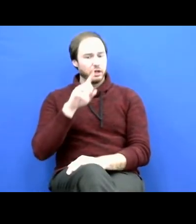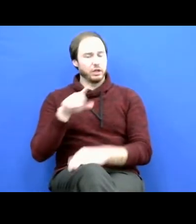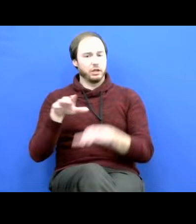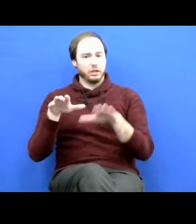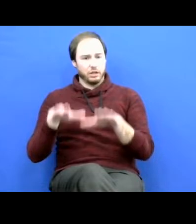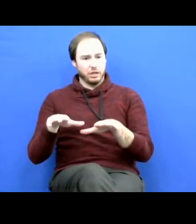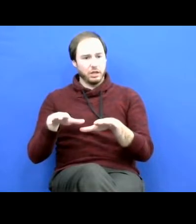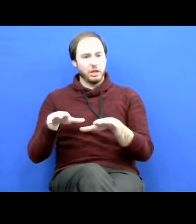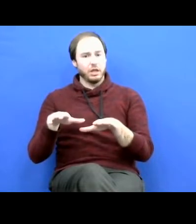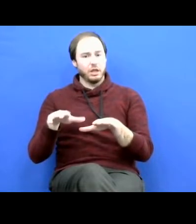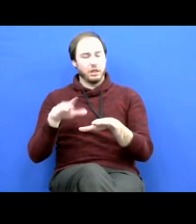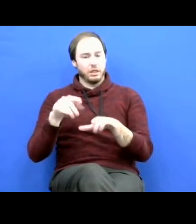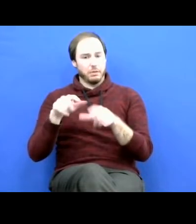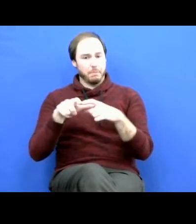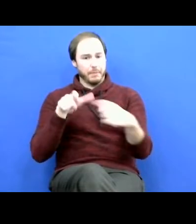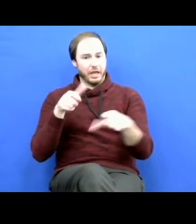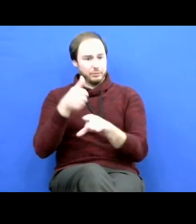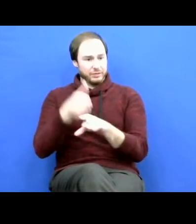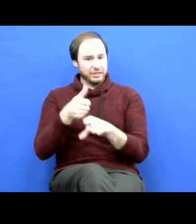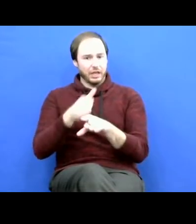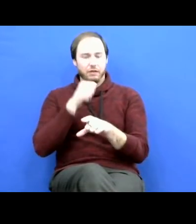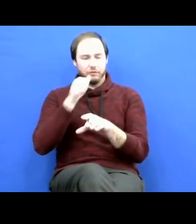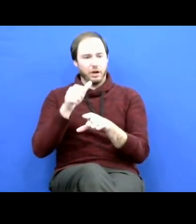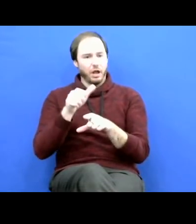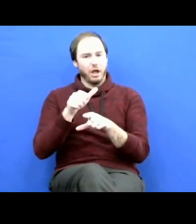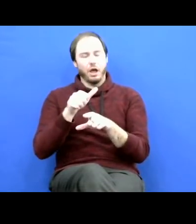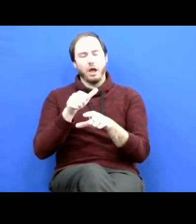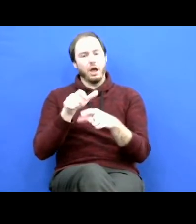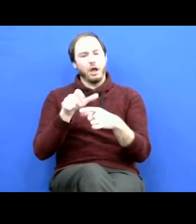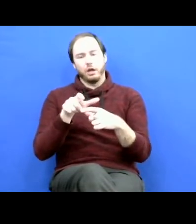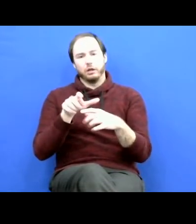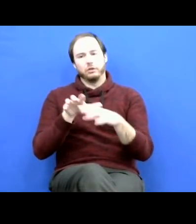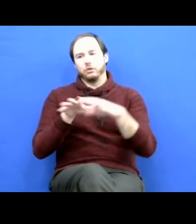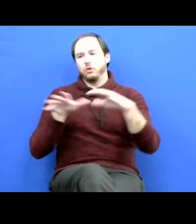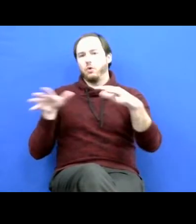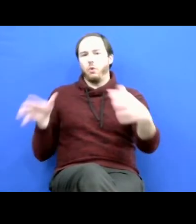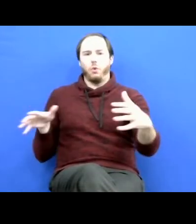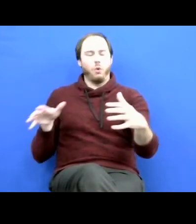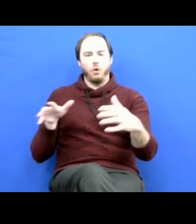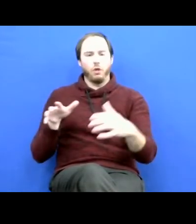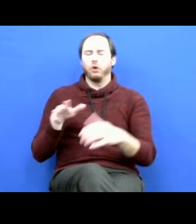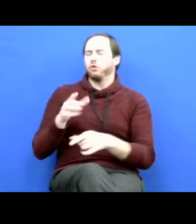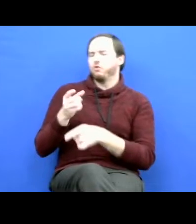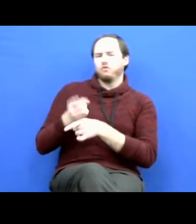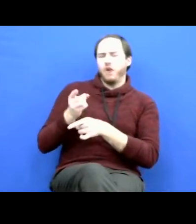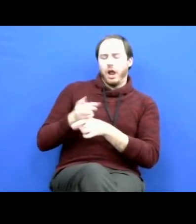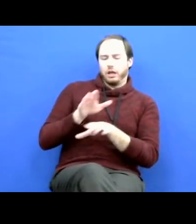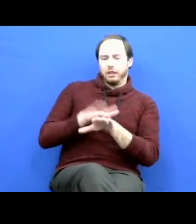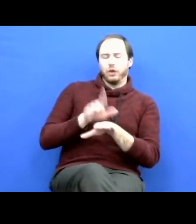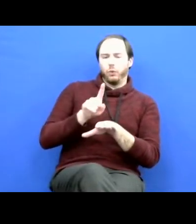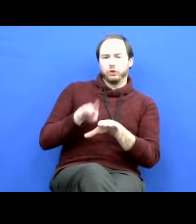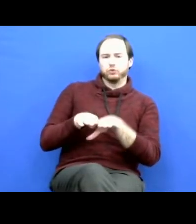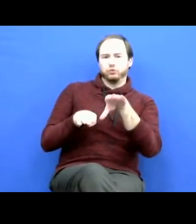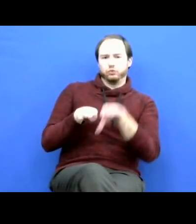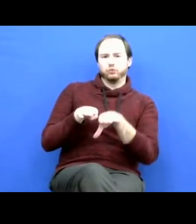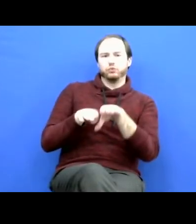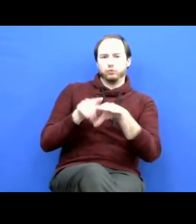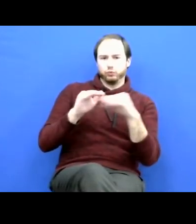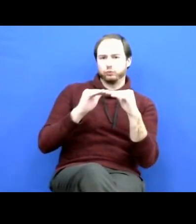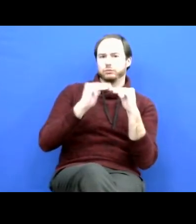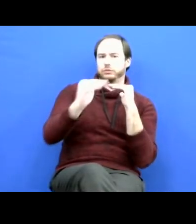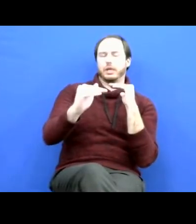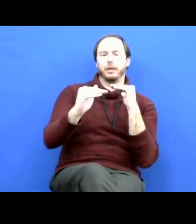the panels are themselves, not all the way out to? The intention is not, yeah, just where the panels are themselves. Correct. Yes. Yeah.